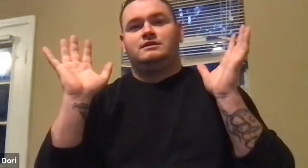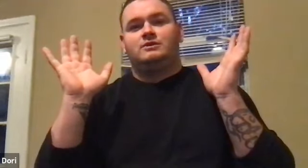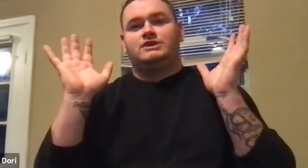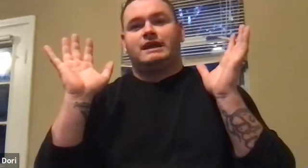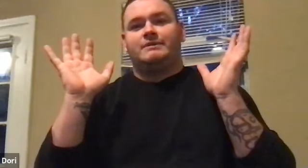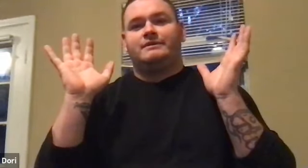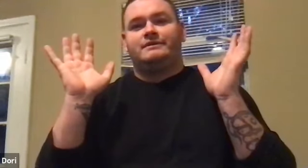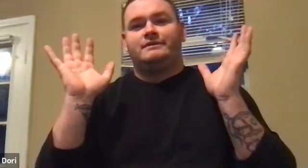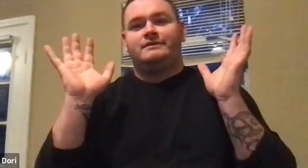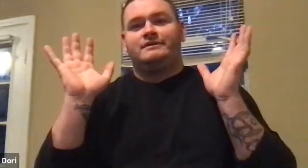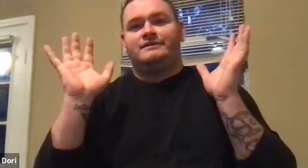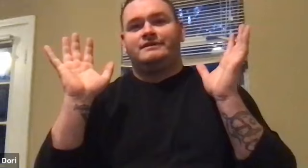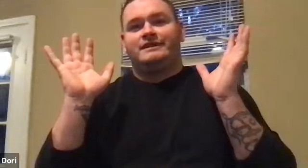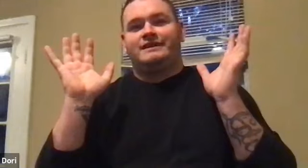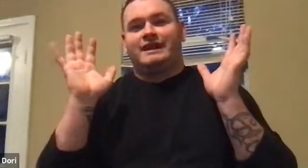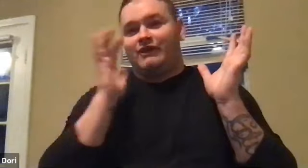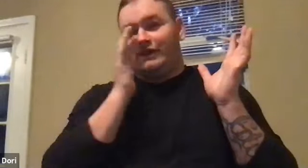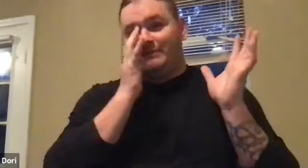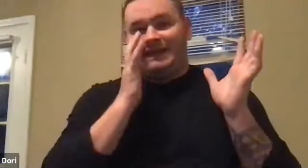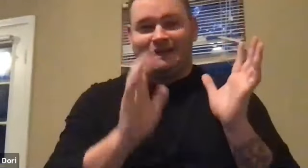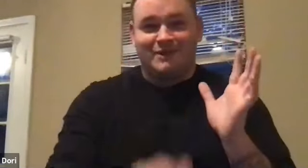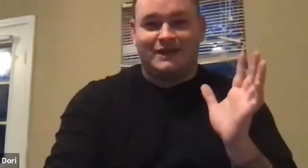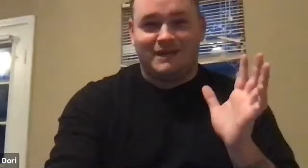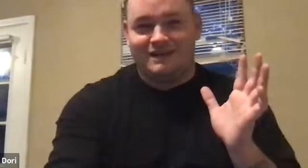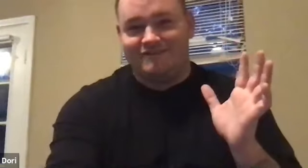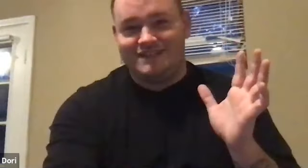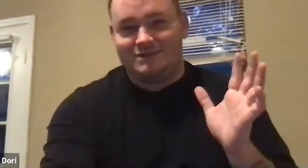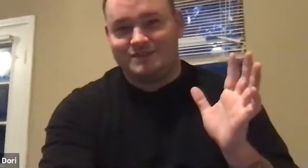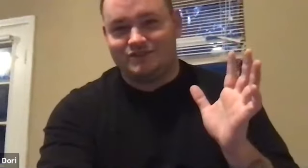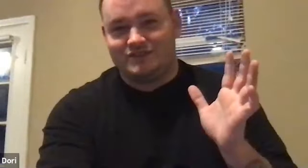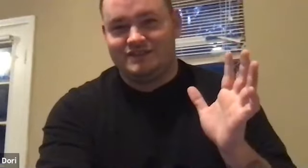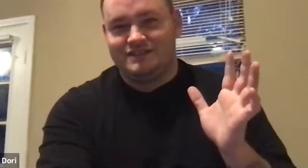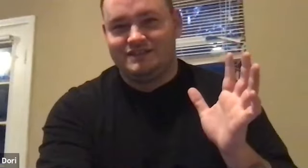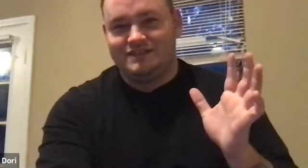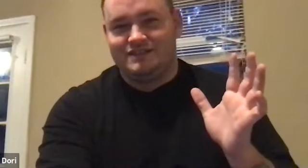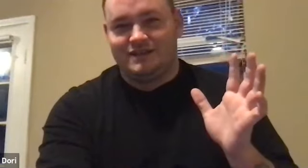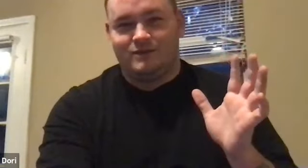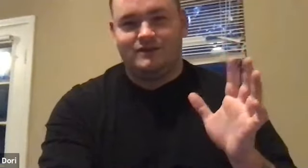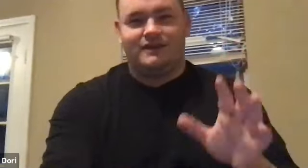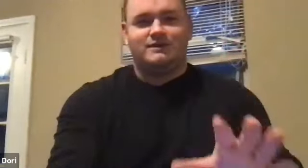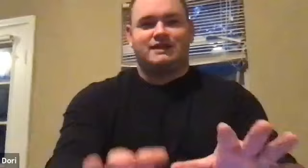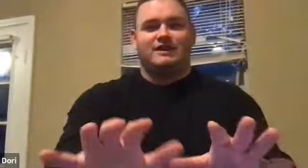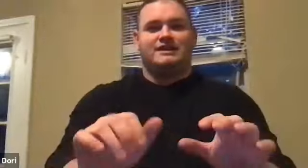What just happened? I got really big and I'm looking at my ugly face on my screen. I don't want to Sorry. do